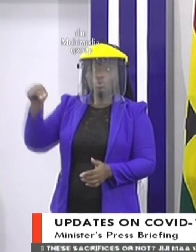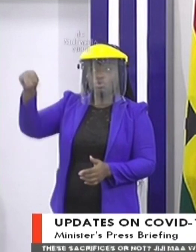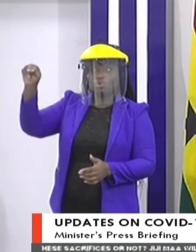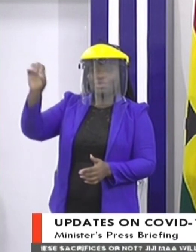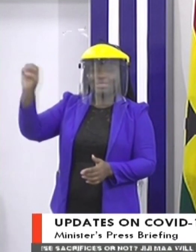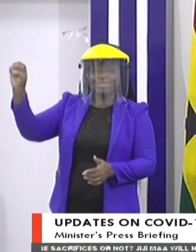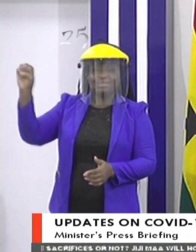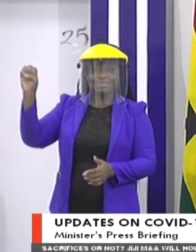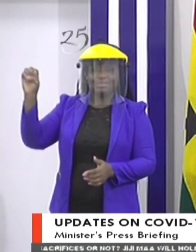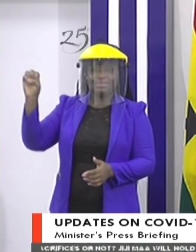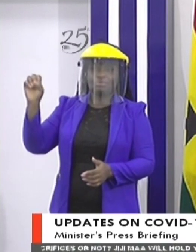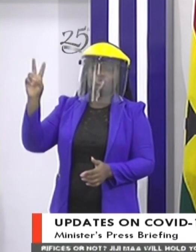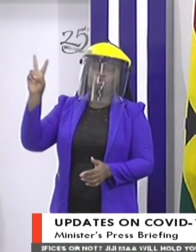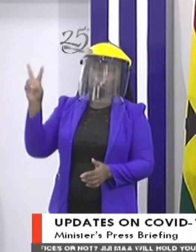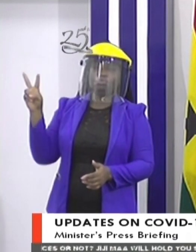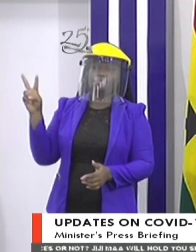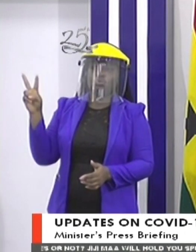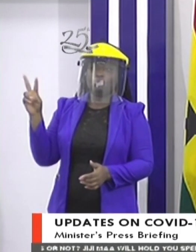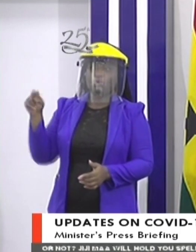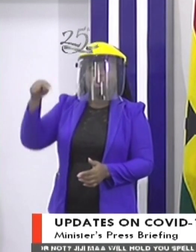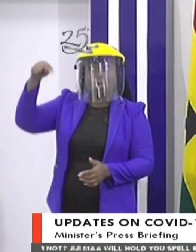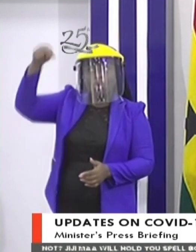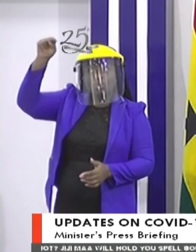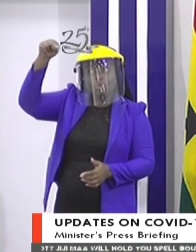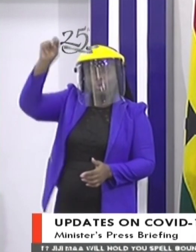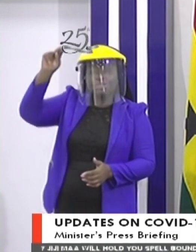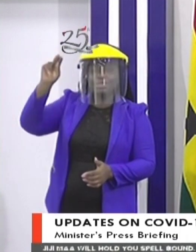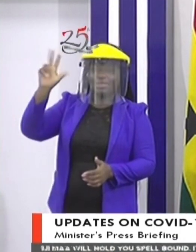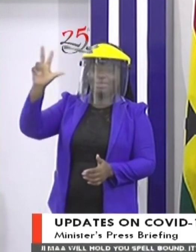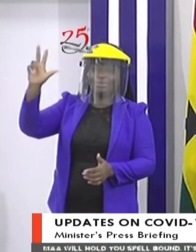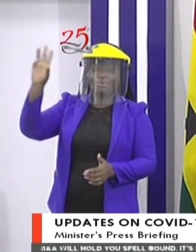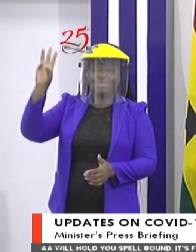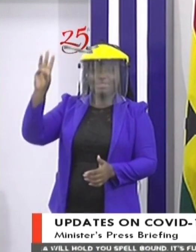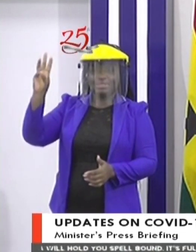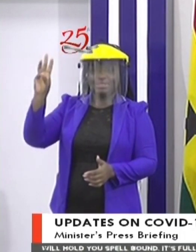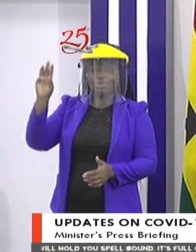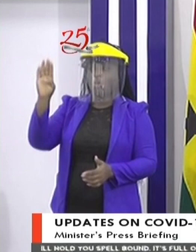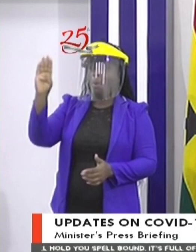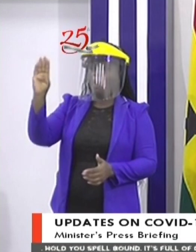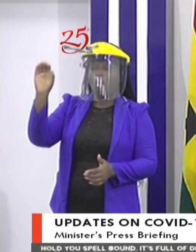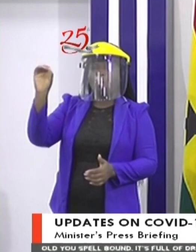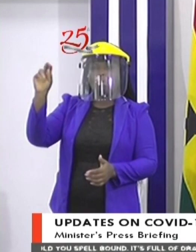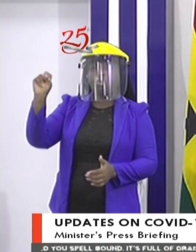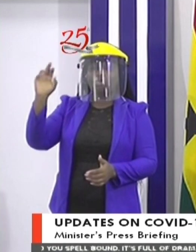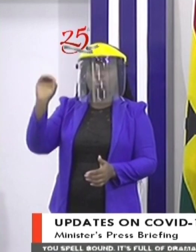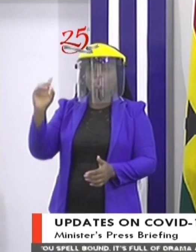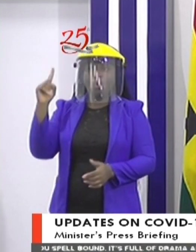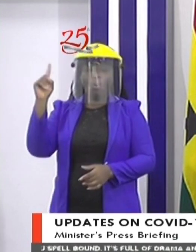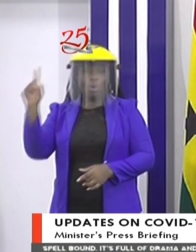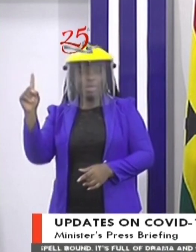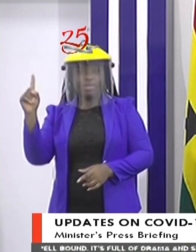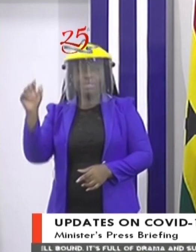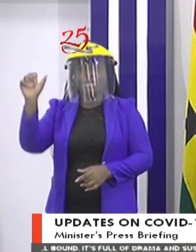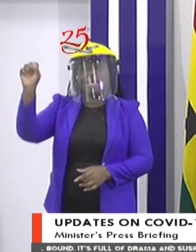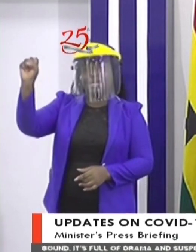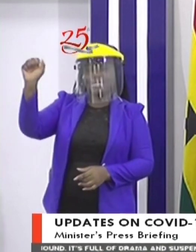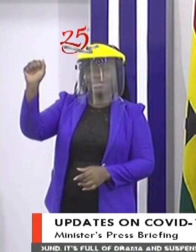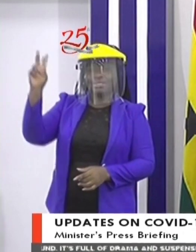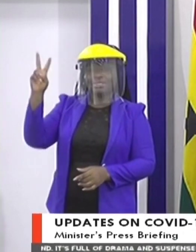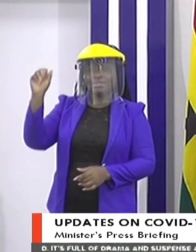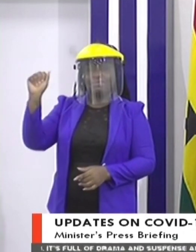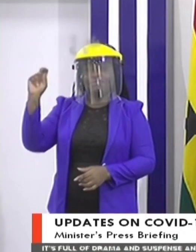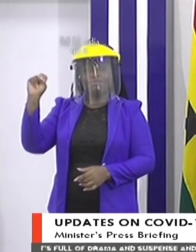Northeast, 2. Northern, 36. Bono, 1, Savannah